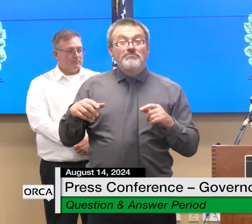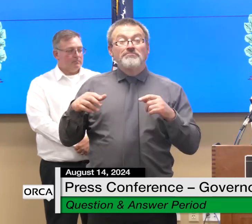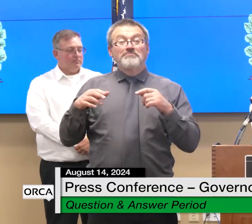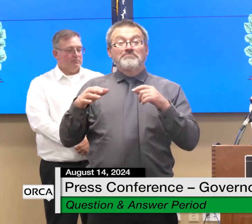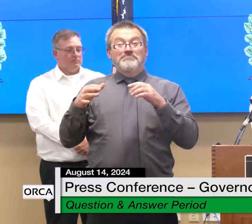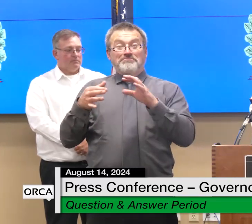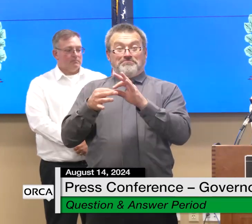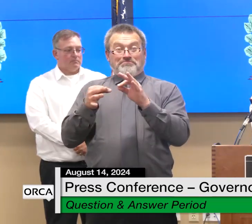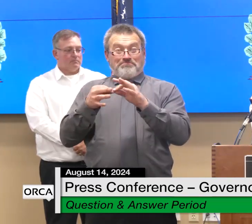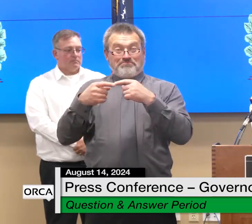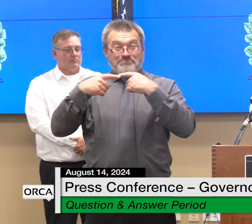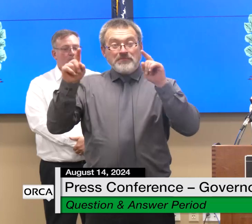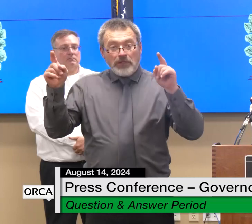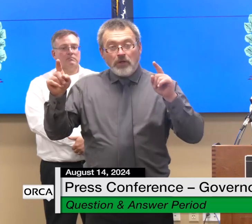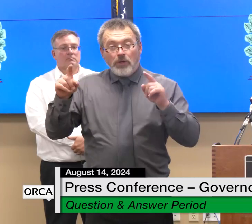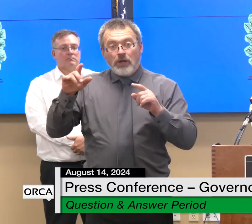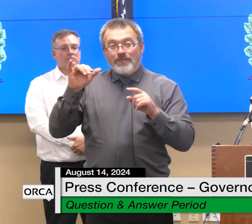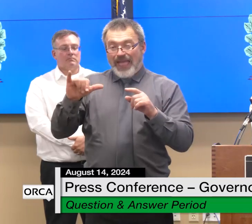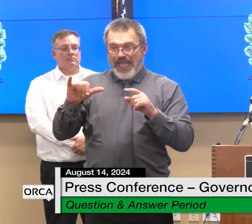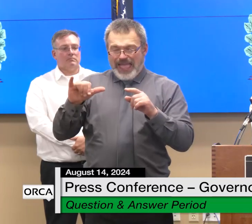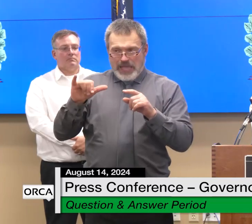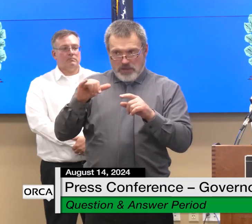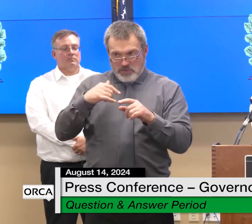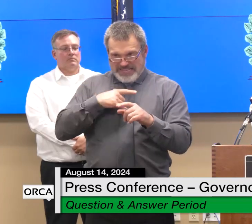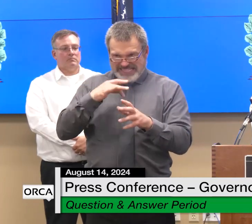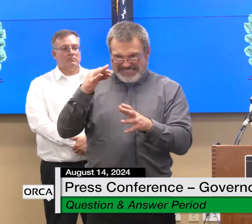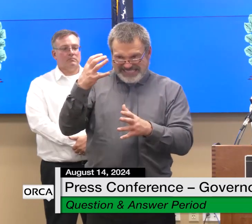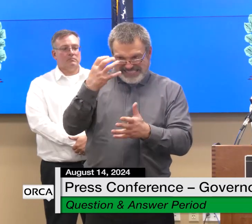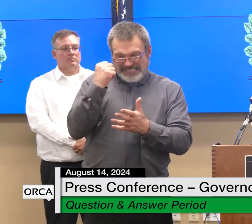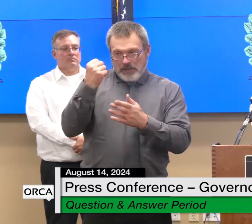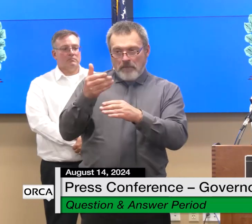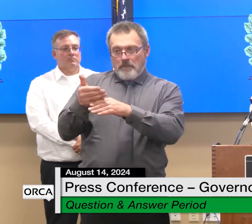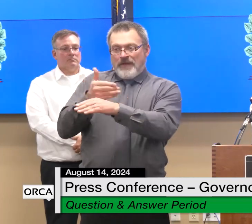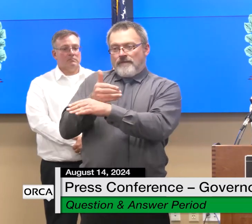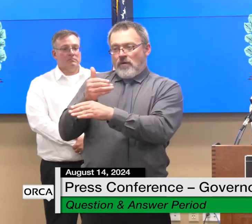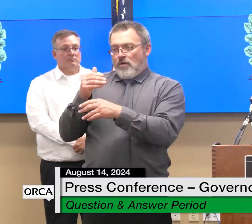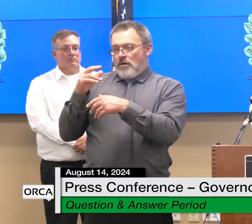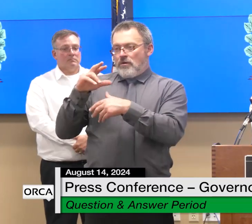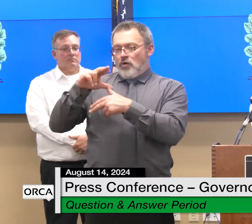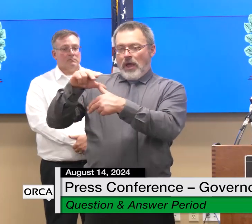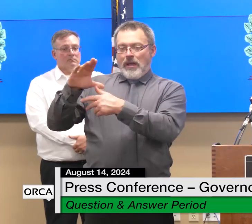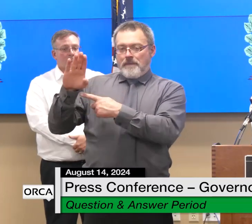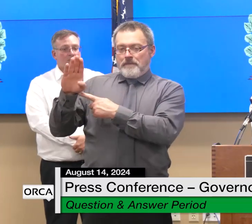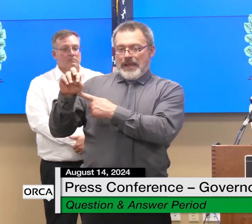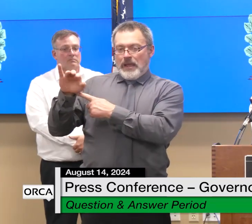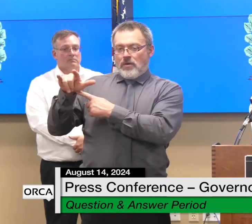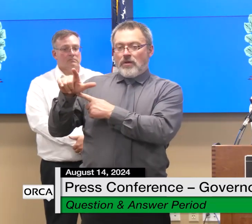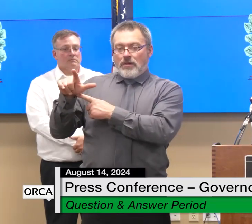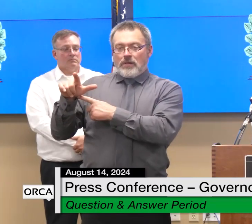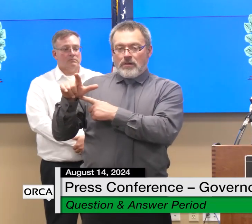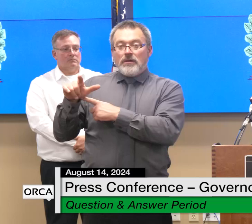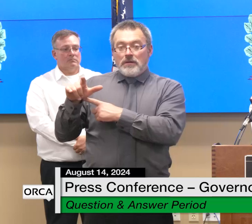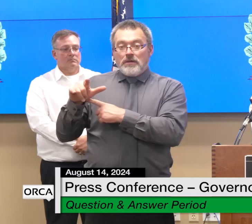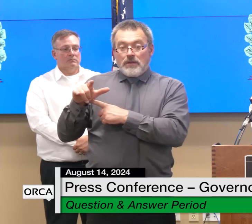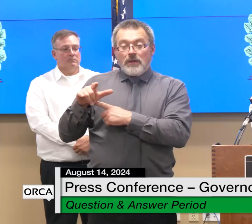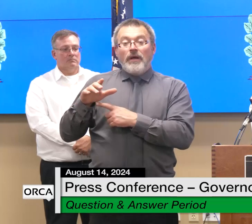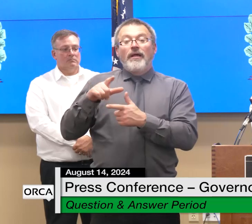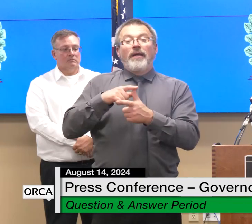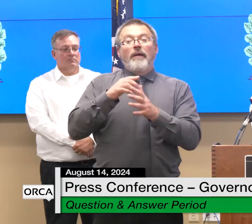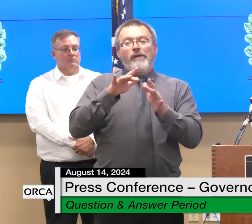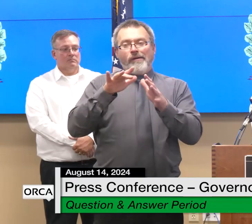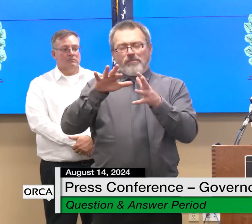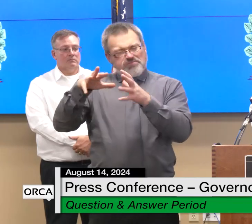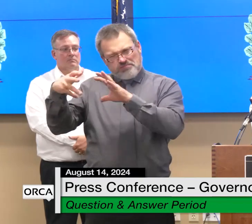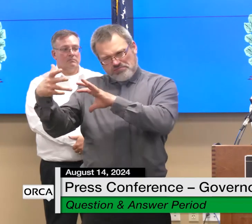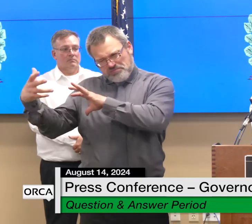Beryl and a major disaster declaration, which is something that comes well after a natural disaster and after